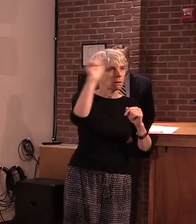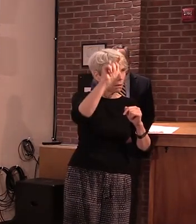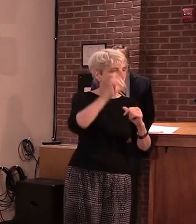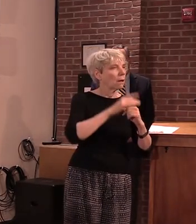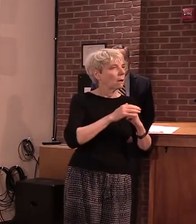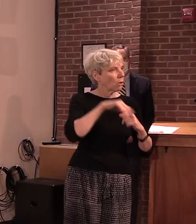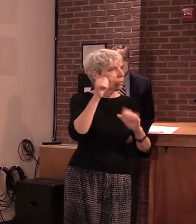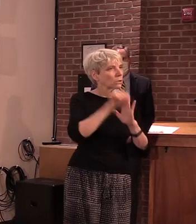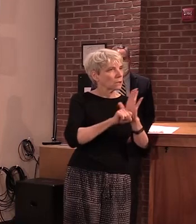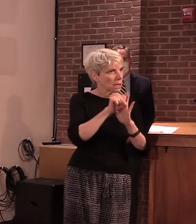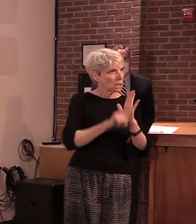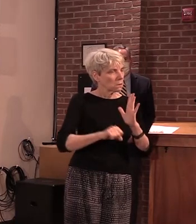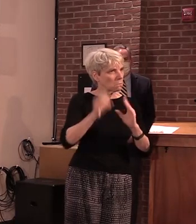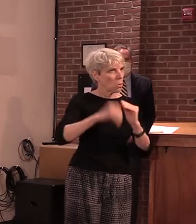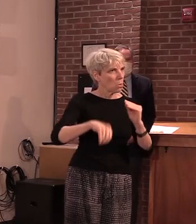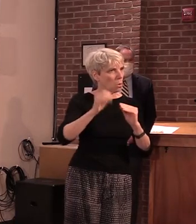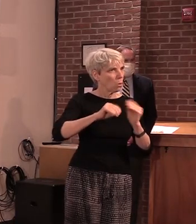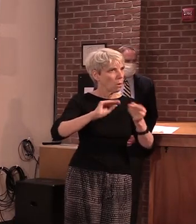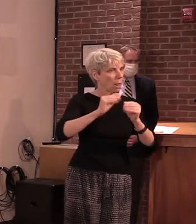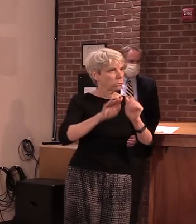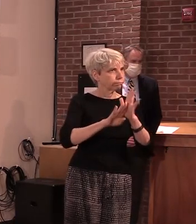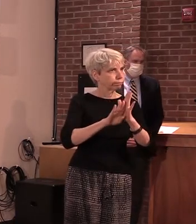the Northeast within the next